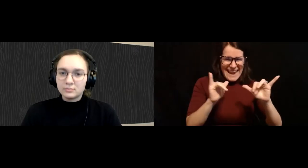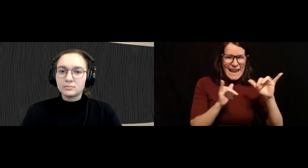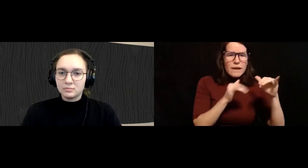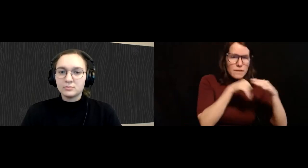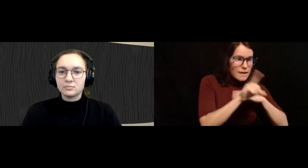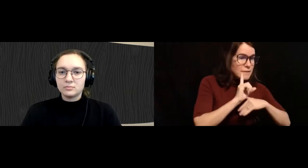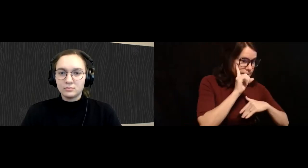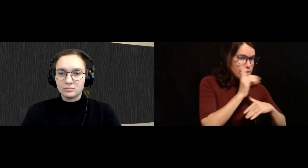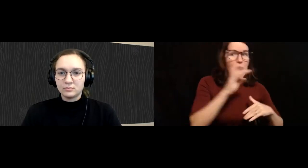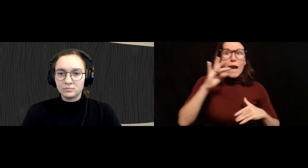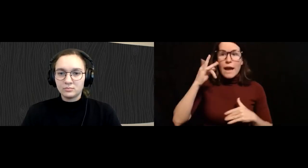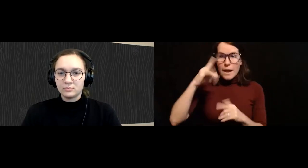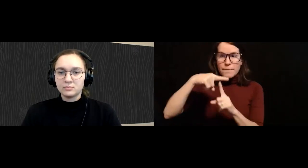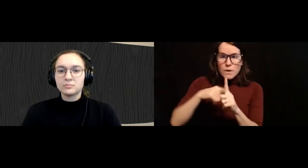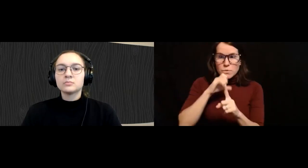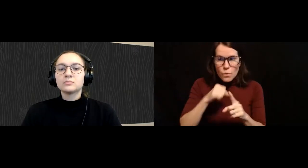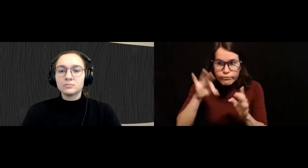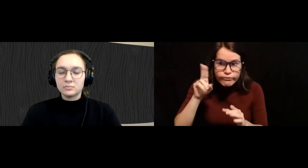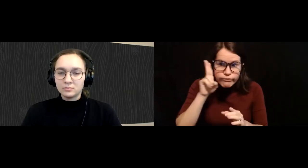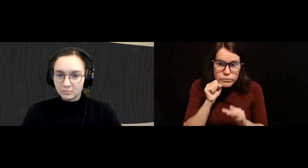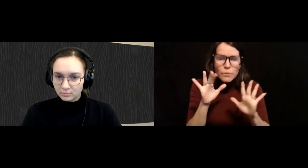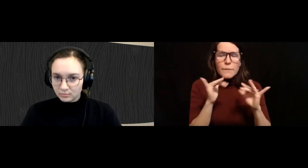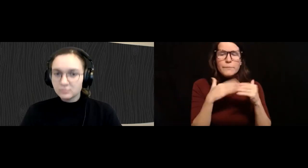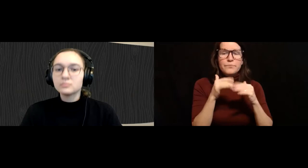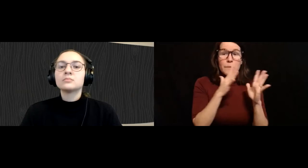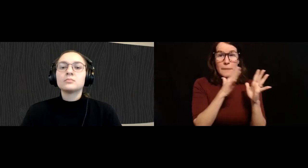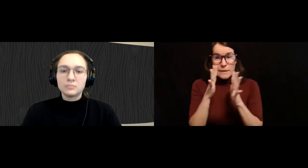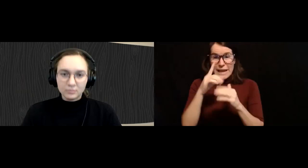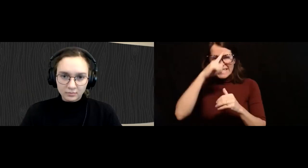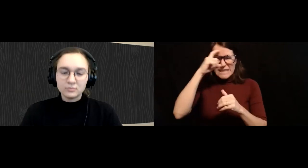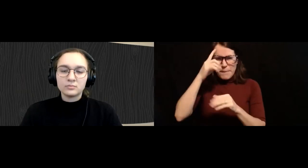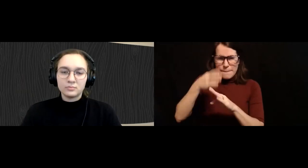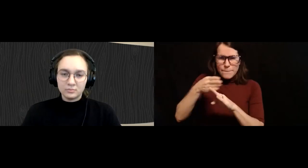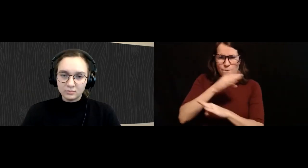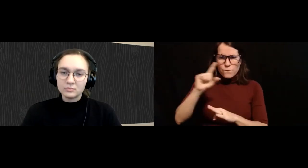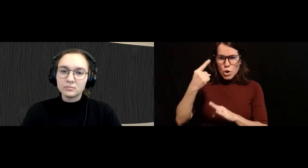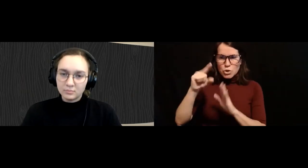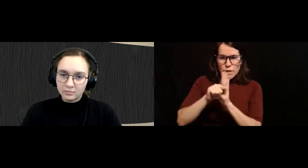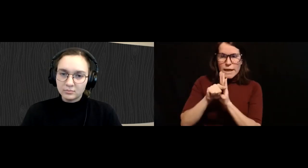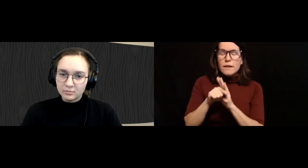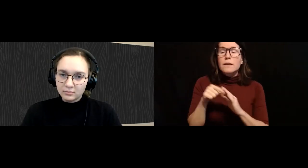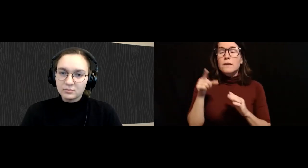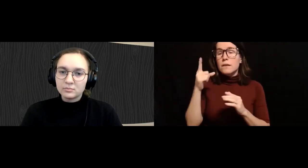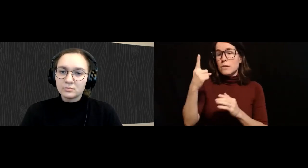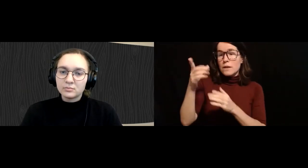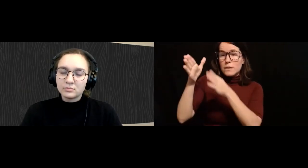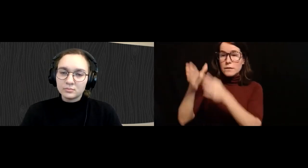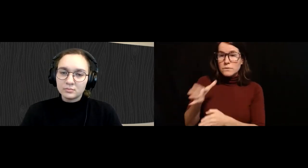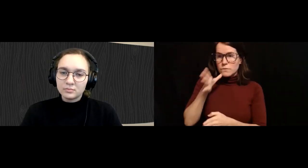diagnosed me with Usher syndrome. So I was deaf and had Usher syndrome by the 18 months old. So I go into